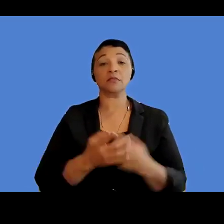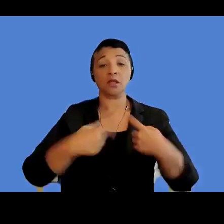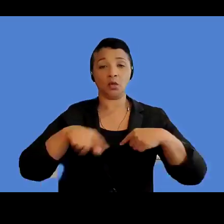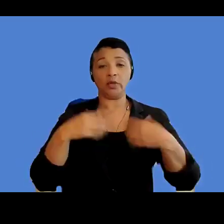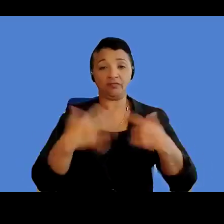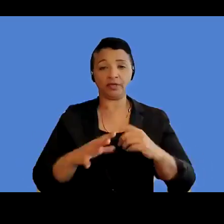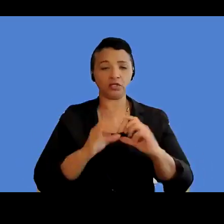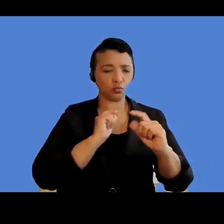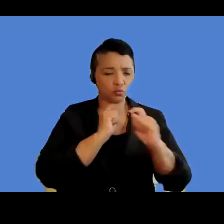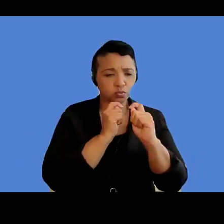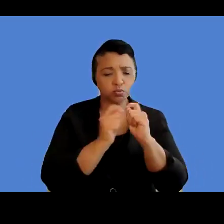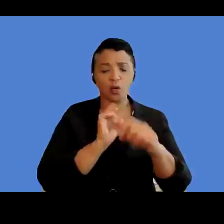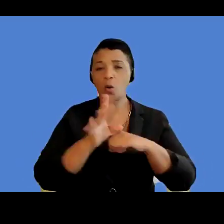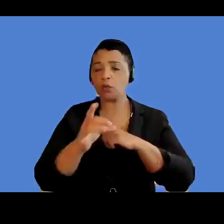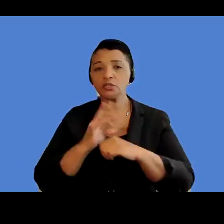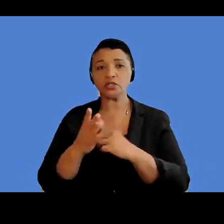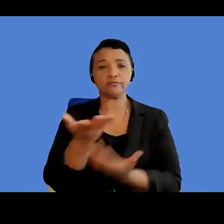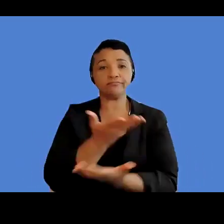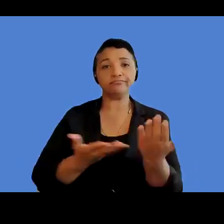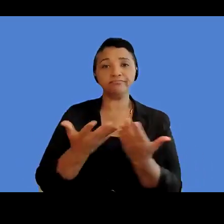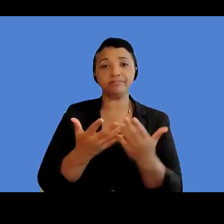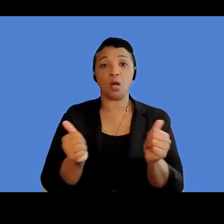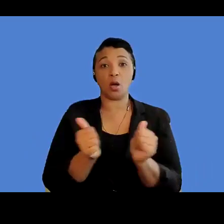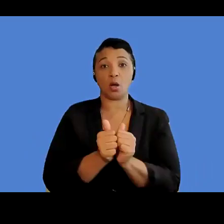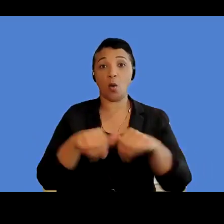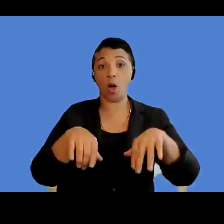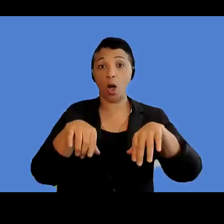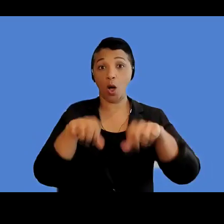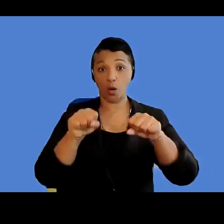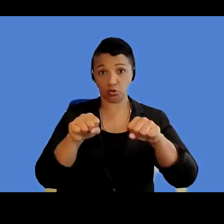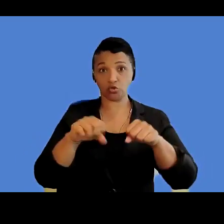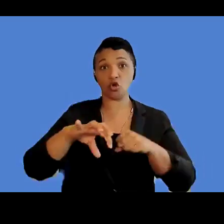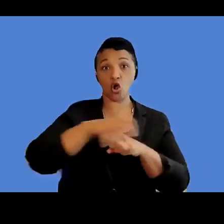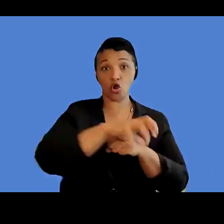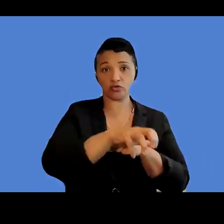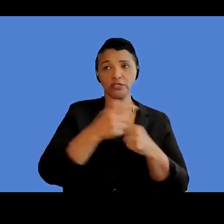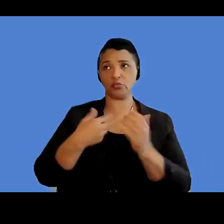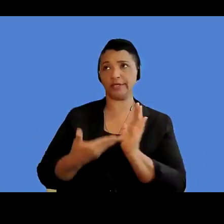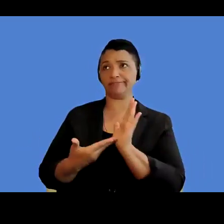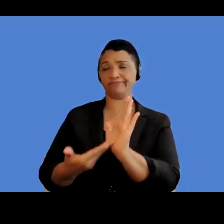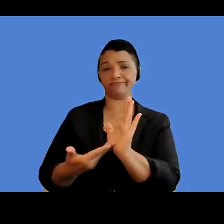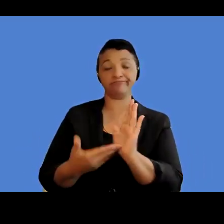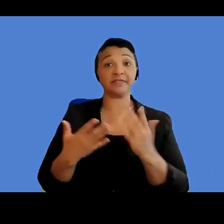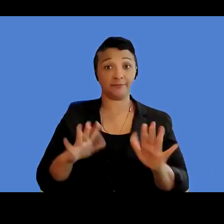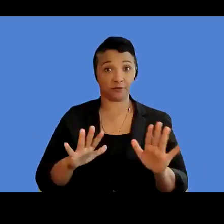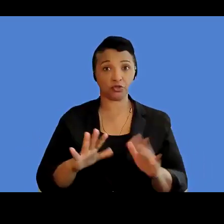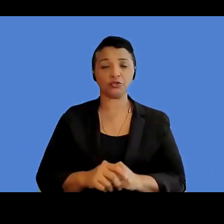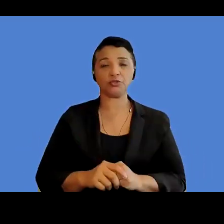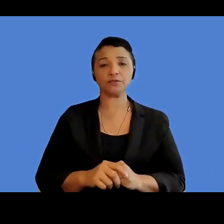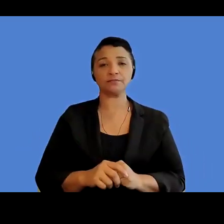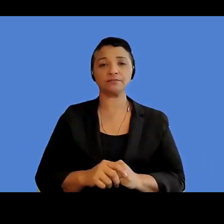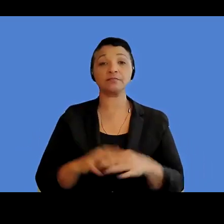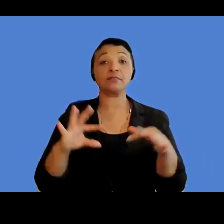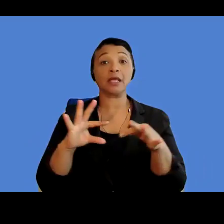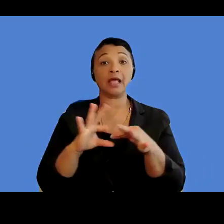consultations to the co-hosts of the summit, and based on